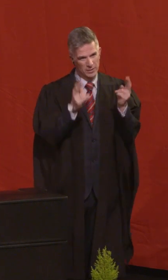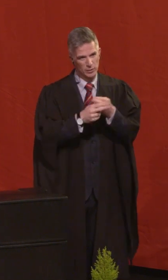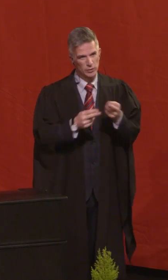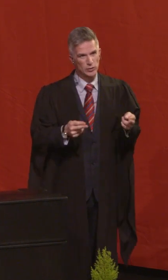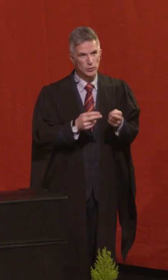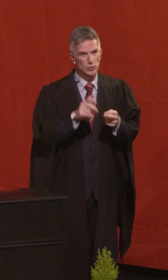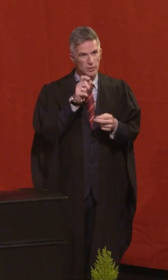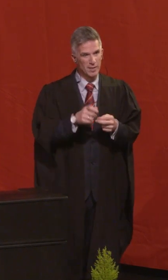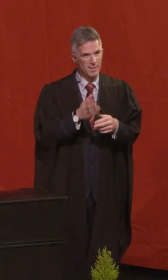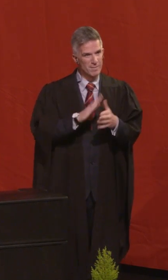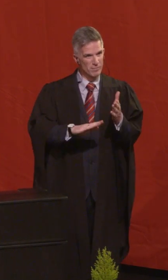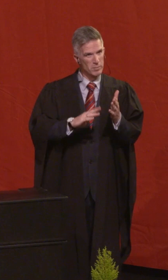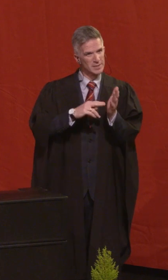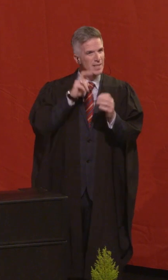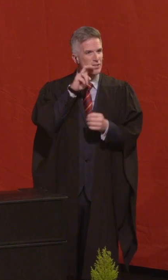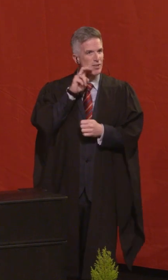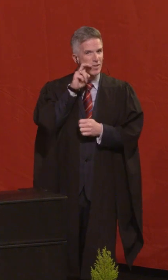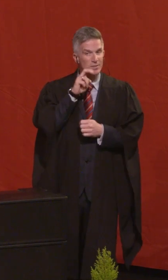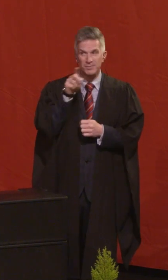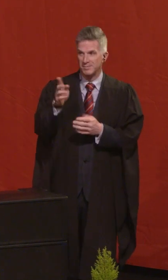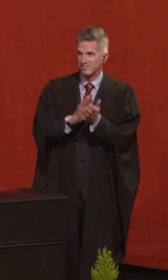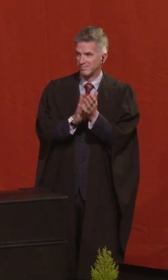from Abeokuta, Ogun State, Nigeria.